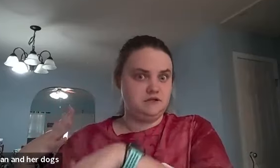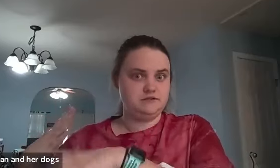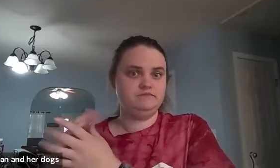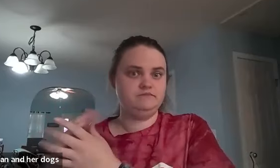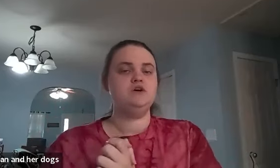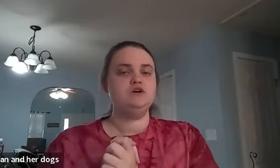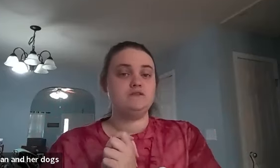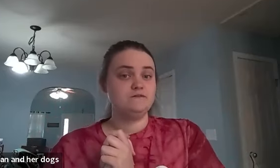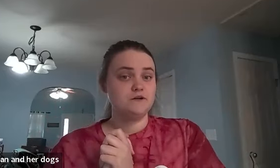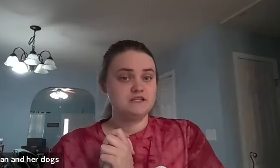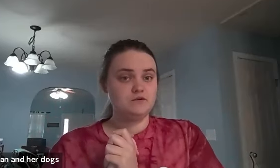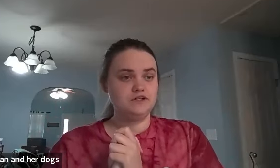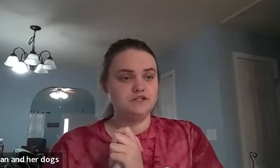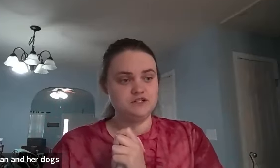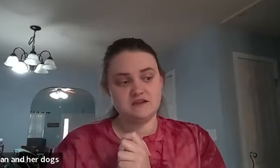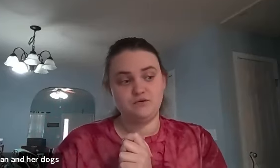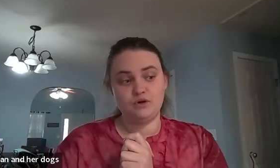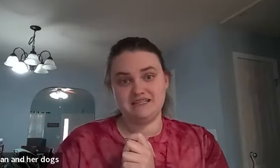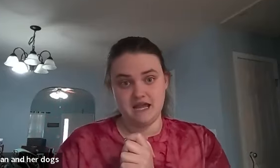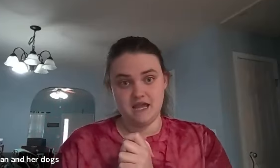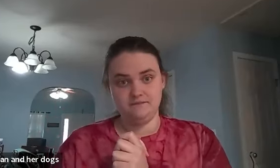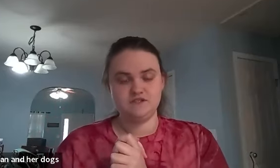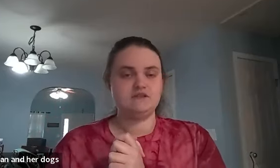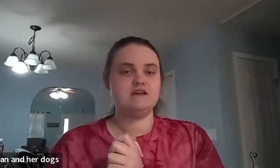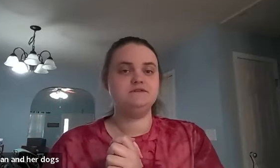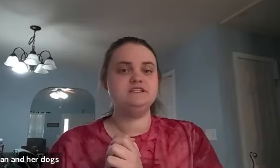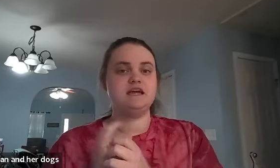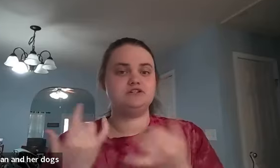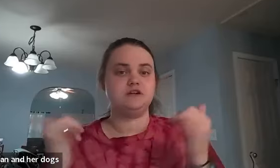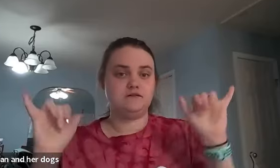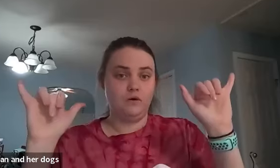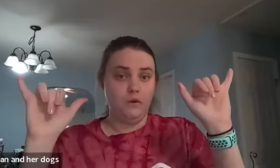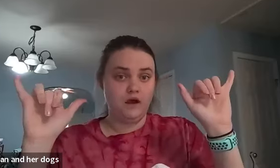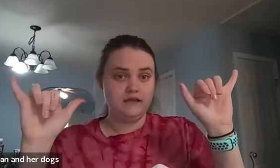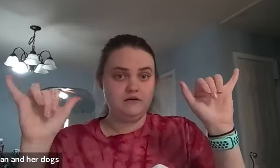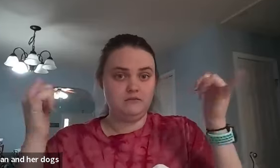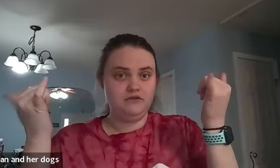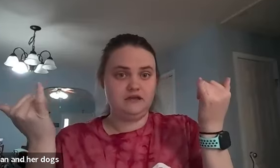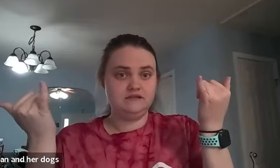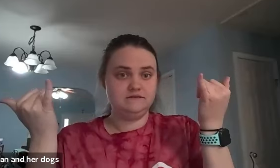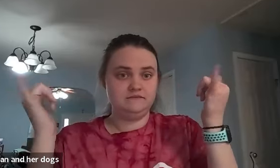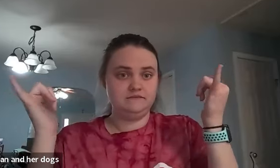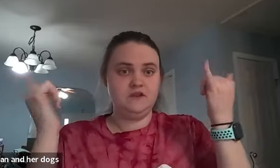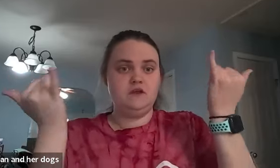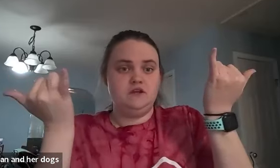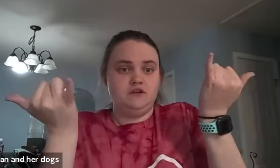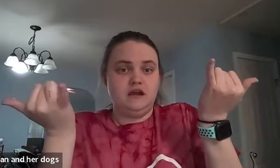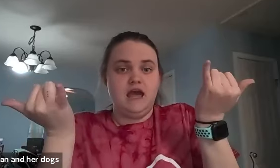years. So the first sign we're going to do is the sign for today. So the sign for today is you're going to have a Y on both hands. You're going to have